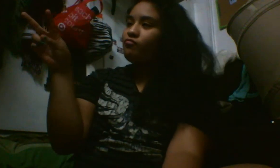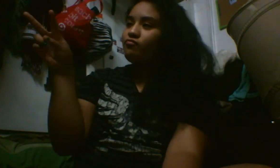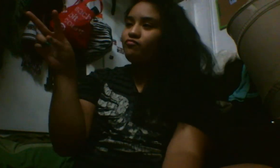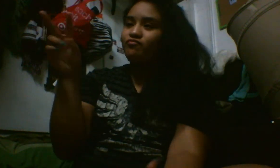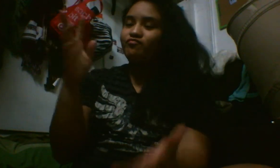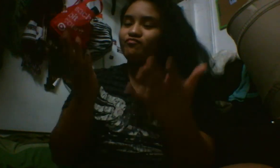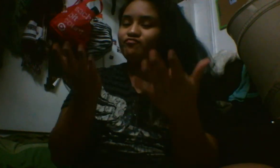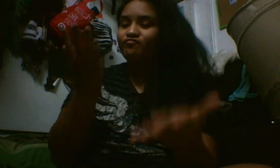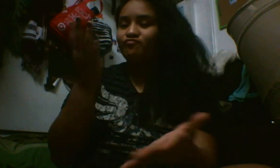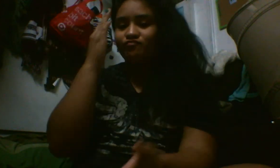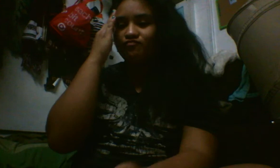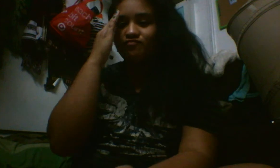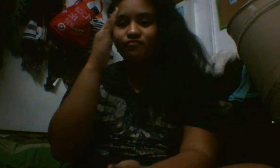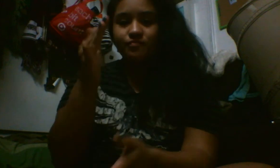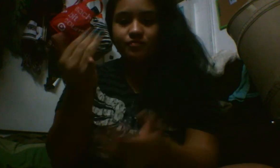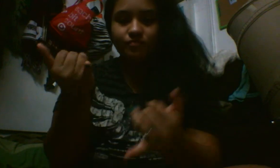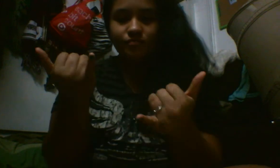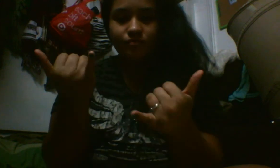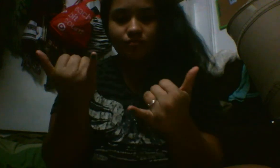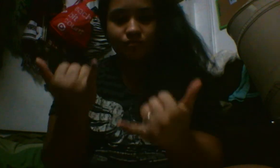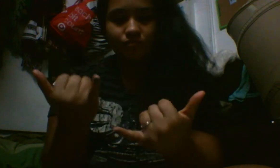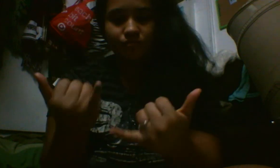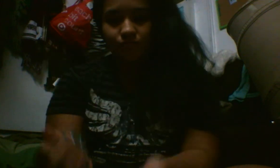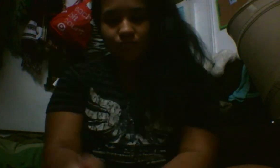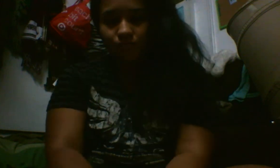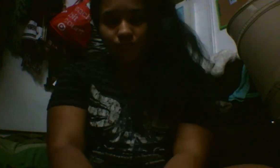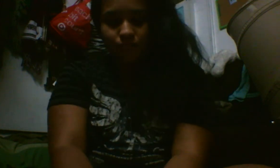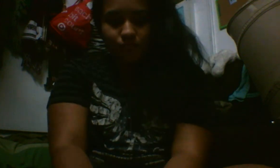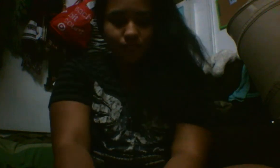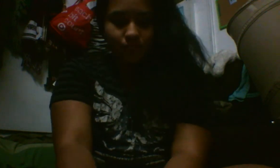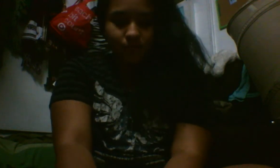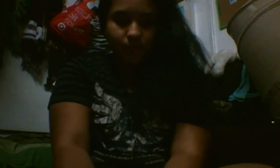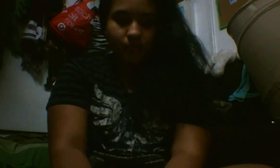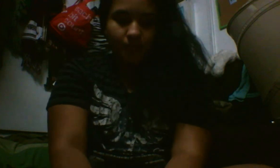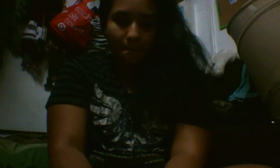around. You may not know it now.